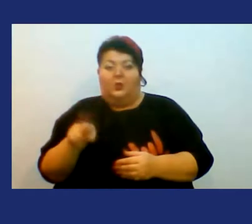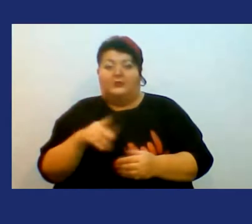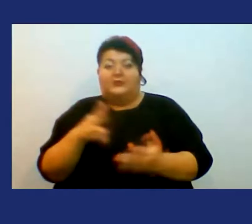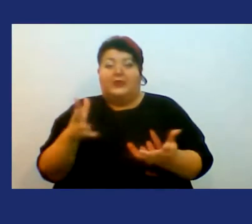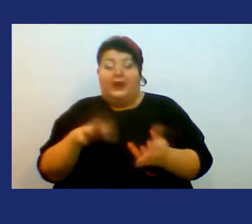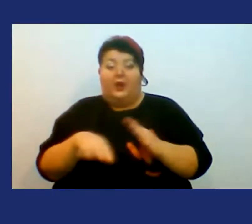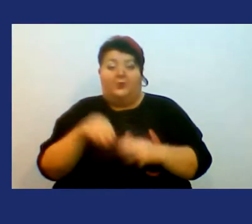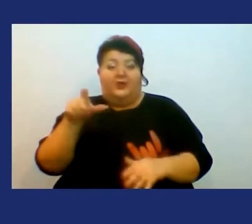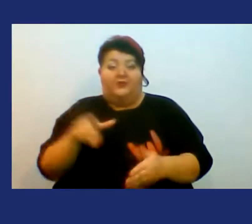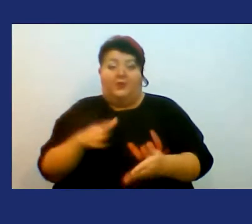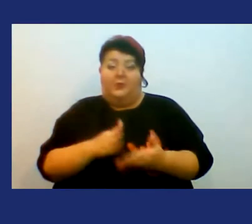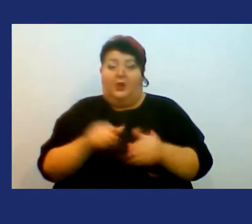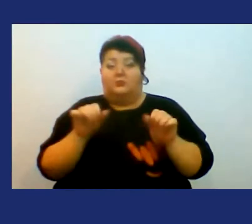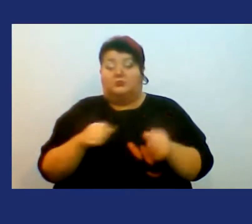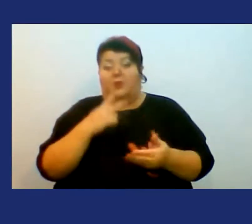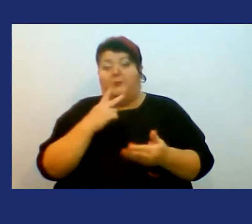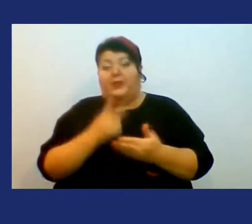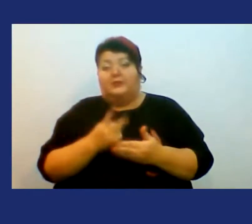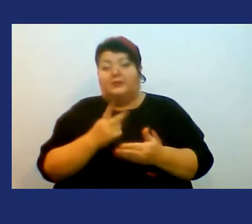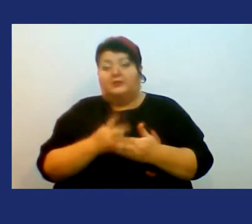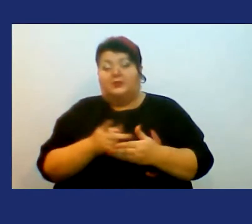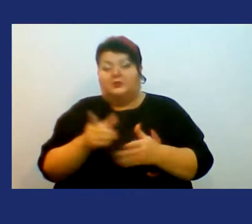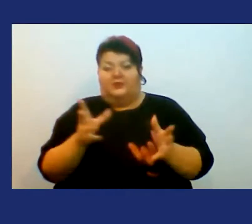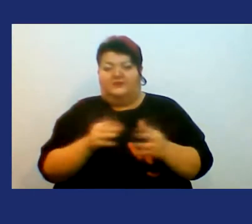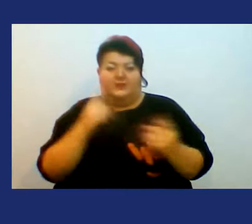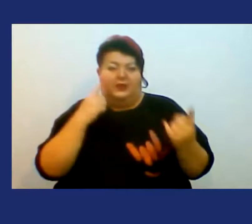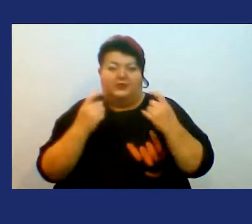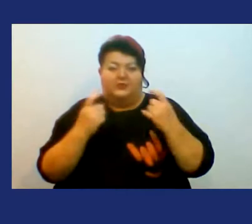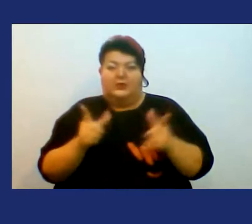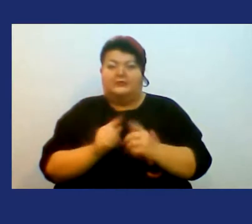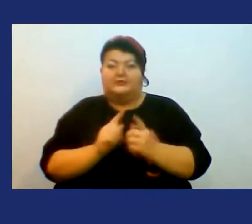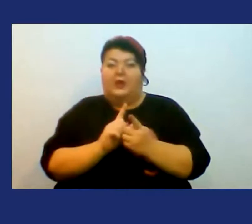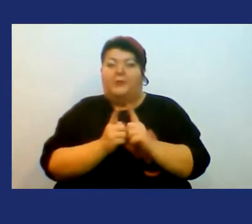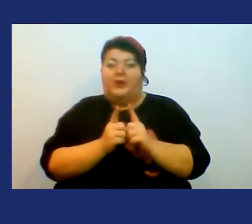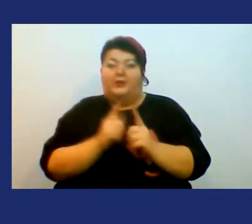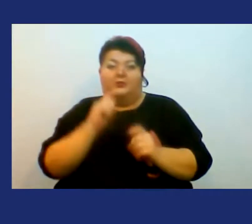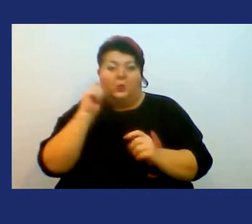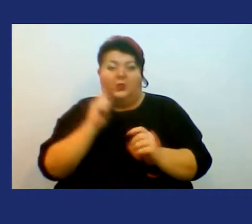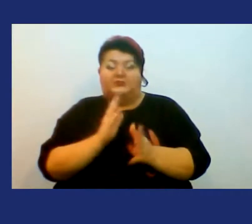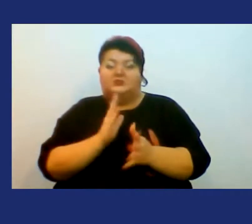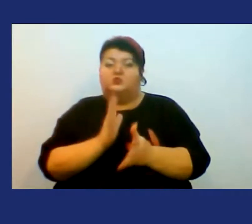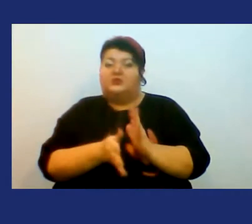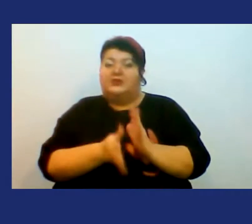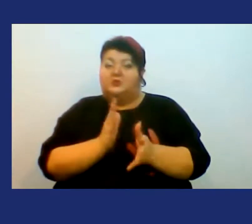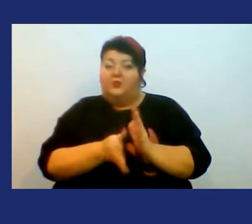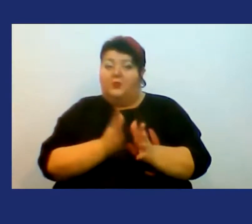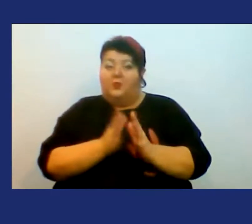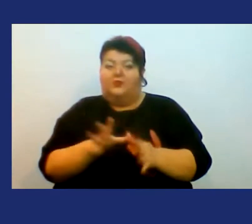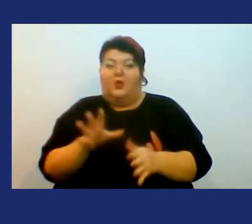election cycle. They were both printed on paper and they had the QR code, which would